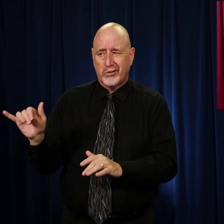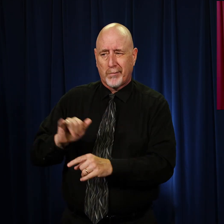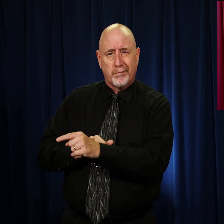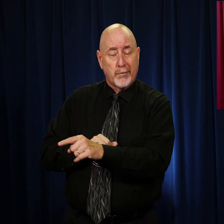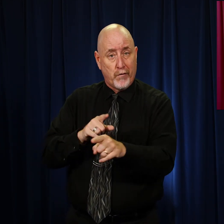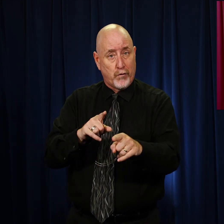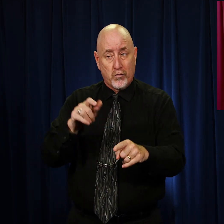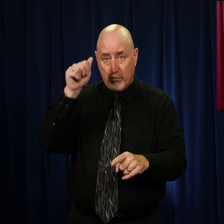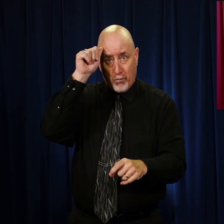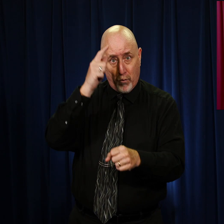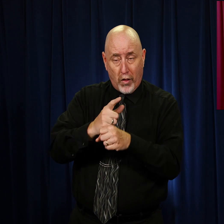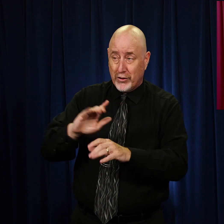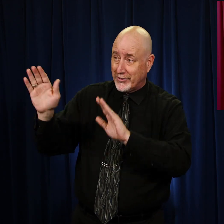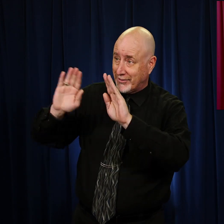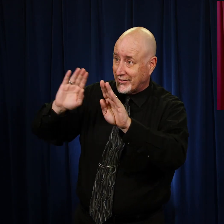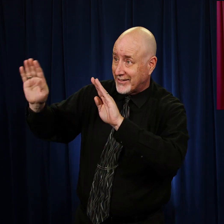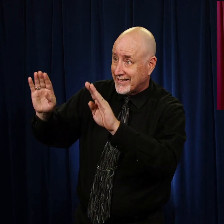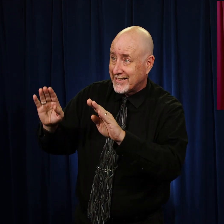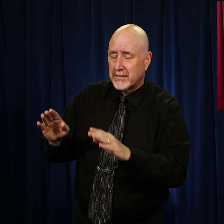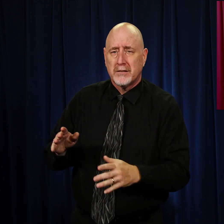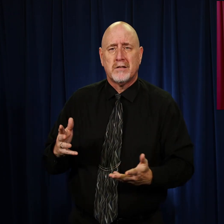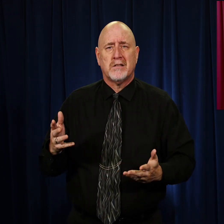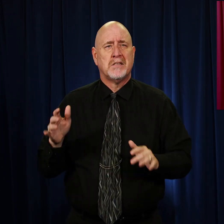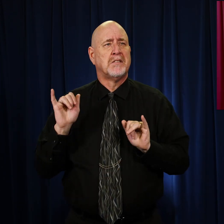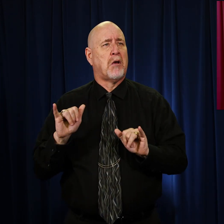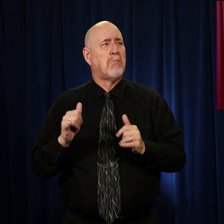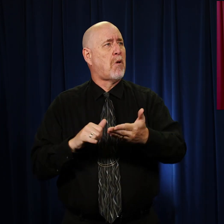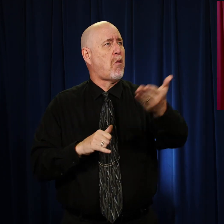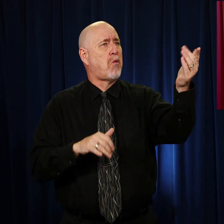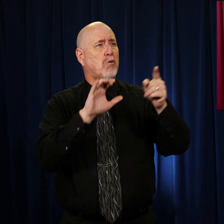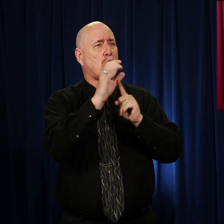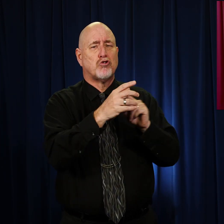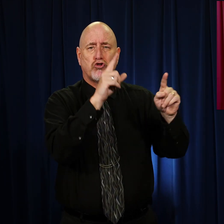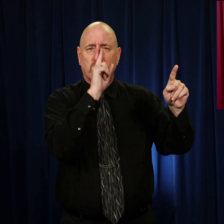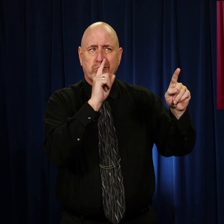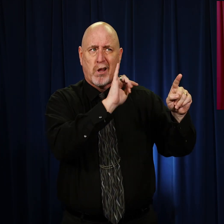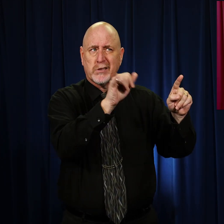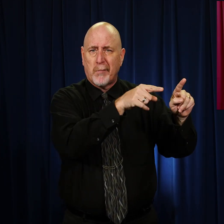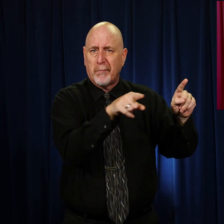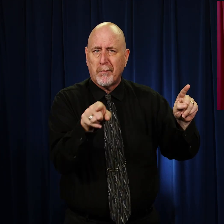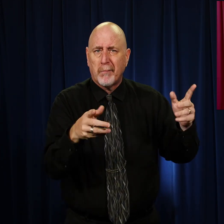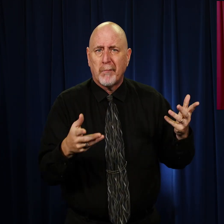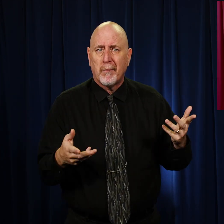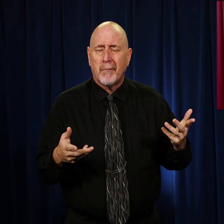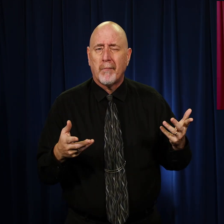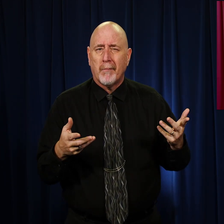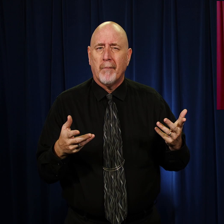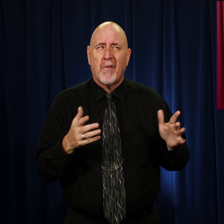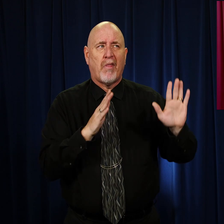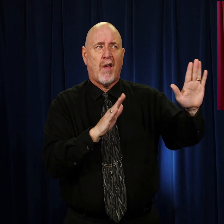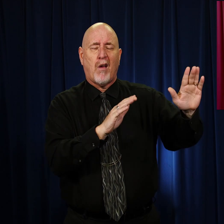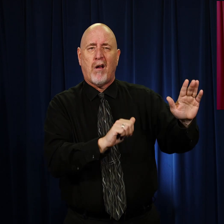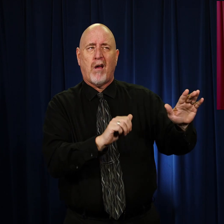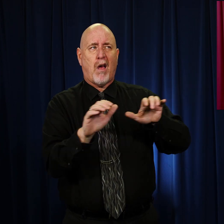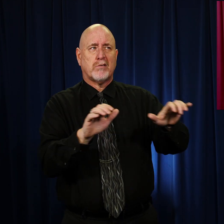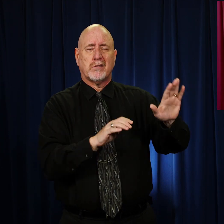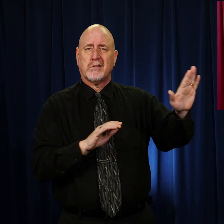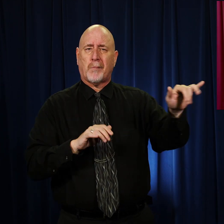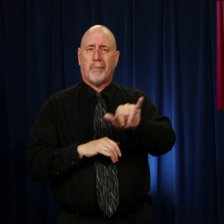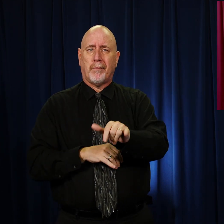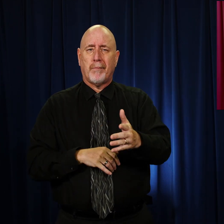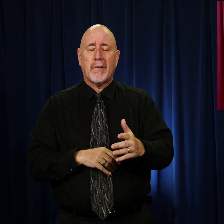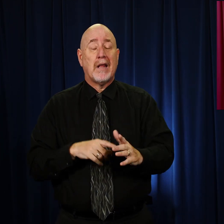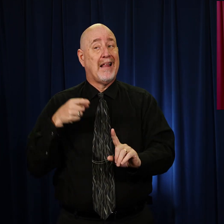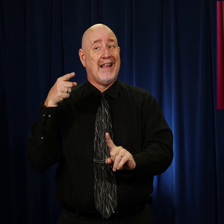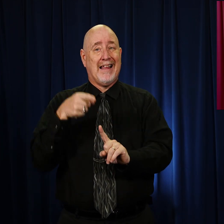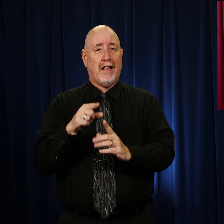And if you greet your brothers only, what do you do more than others? Do not even the Gentiles do the same? That's the way they're acting.